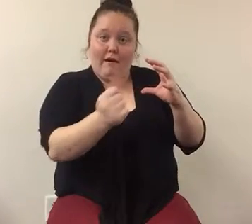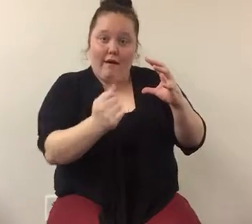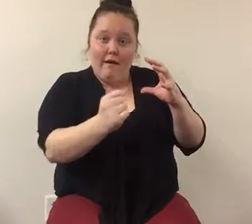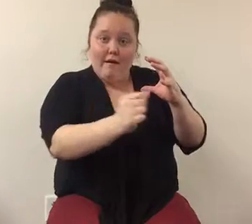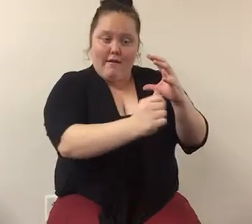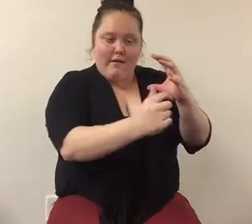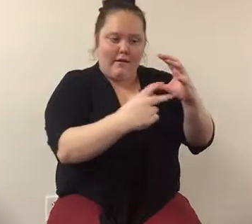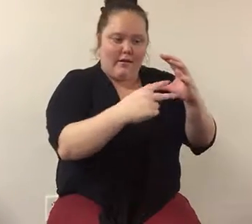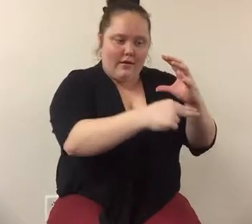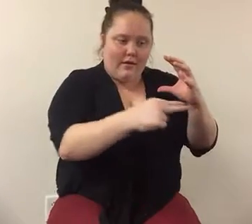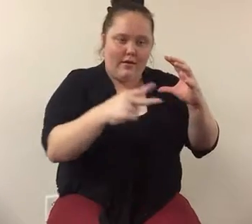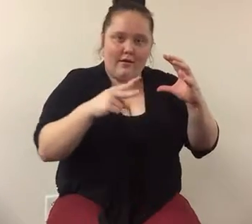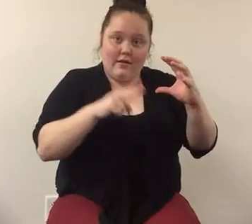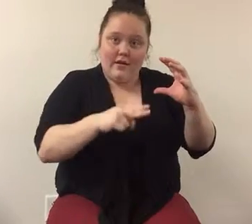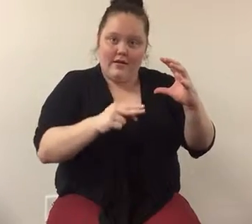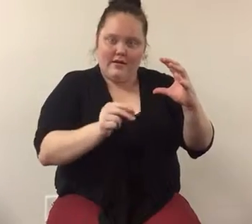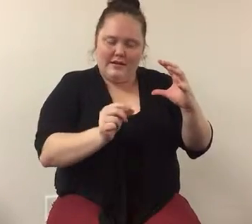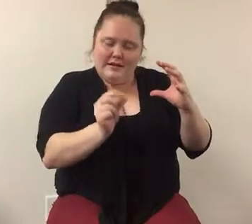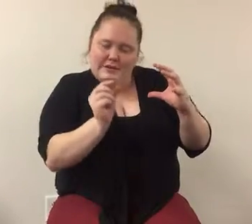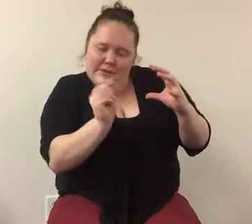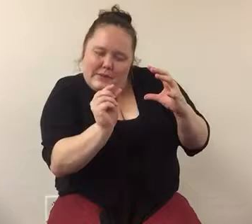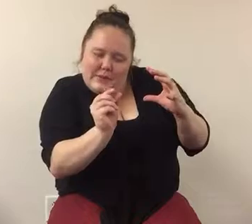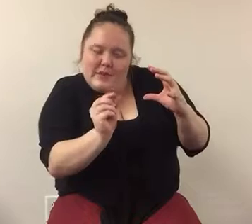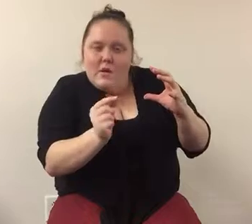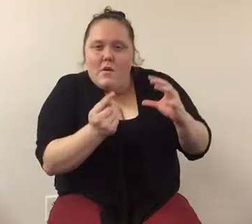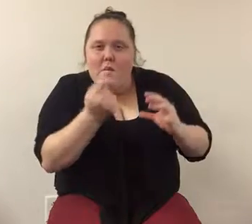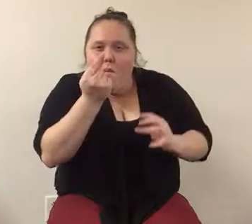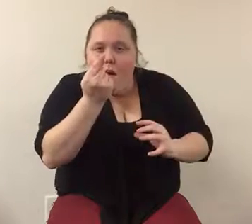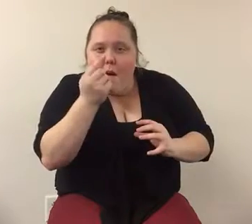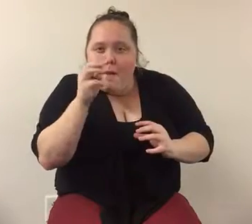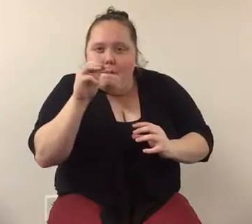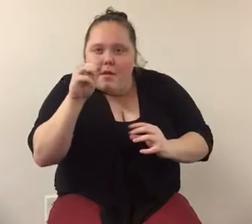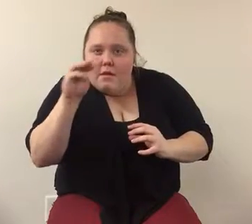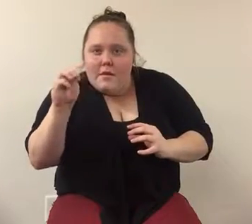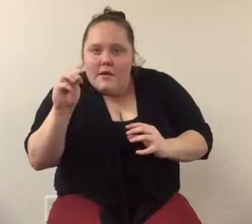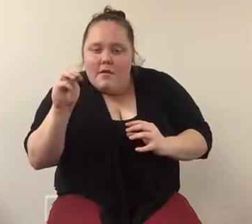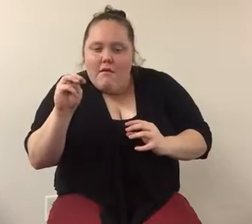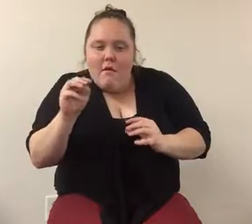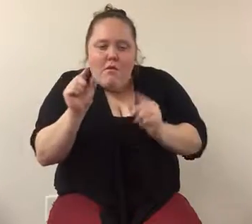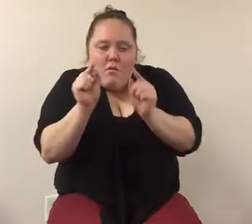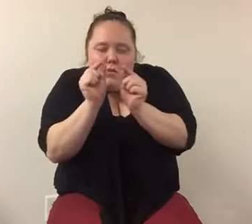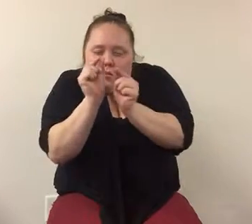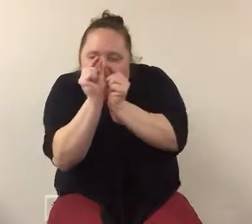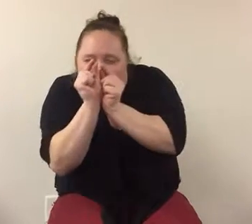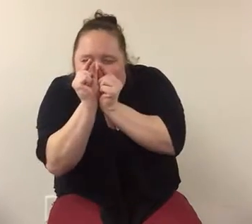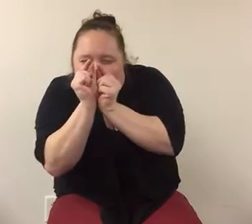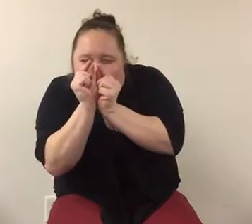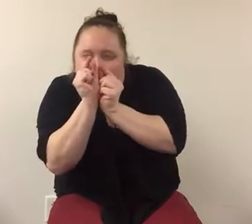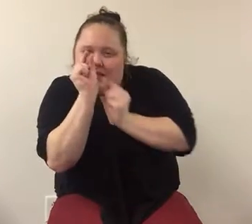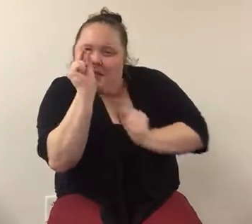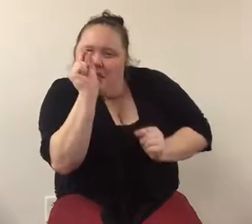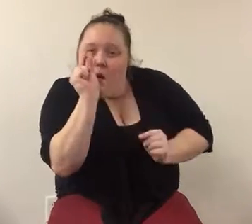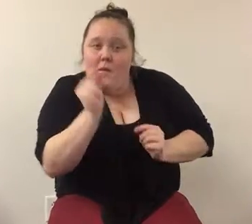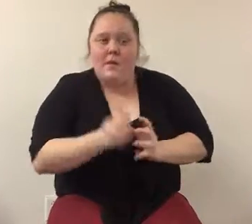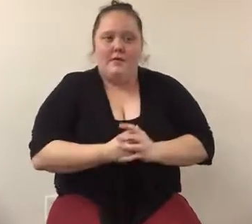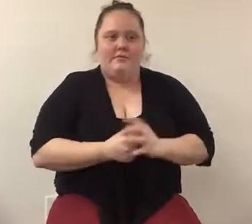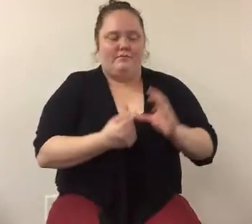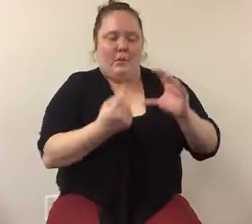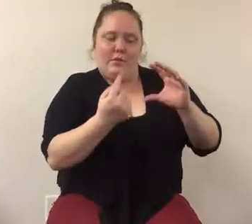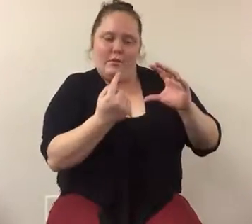millimeter. Look at a ruler. 1 millimeter is very, very small. The other incision tends to be maybe 2.5